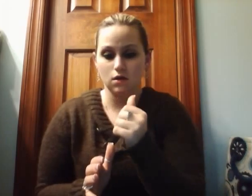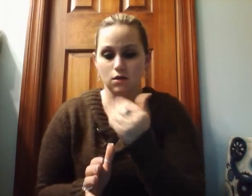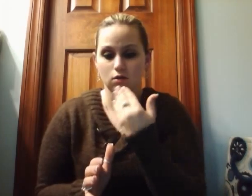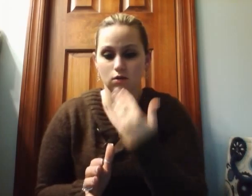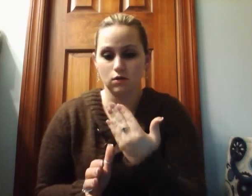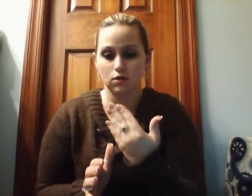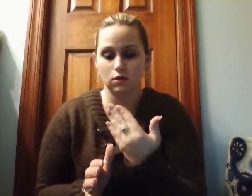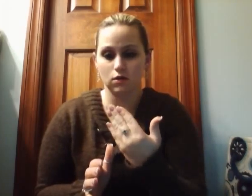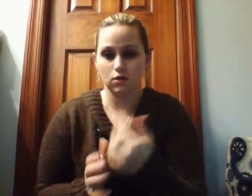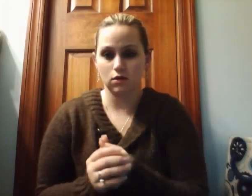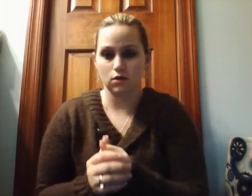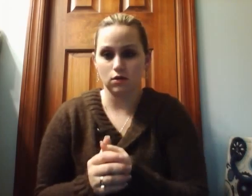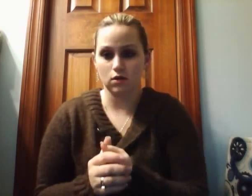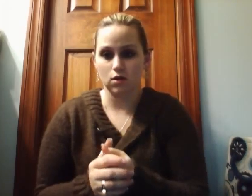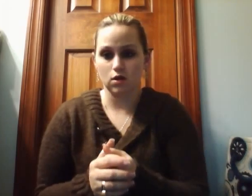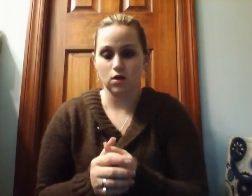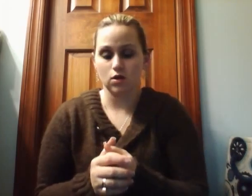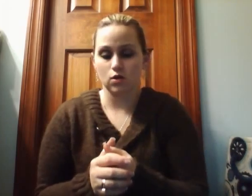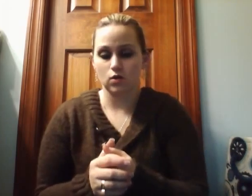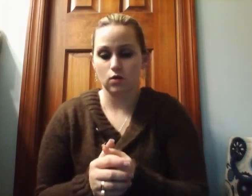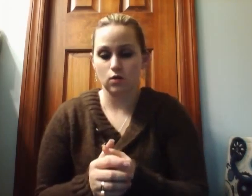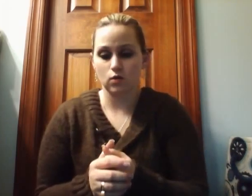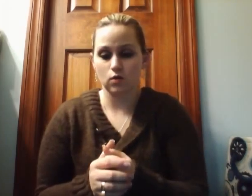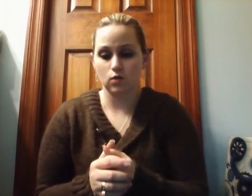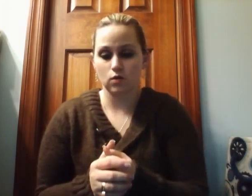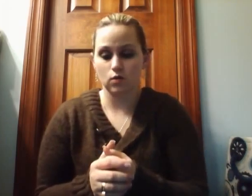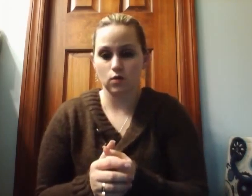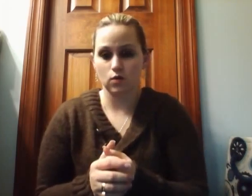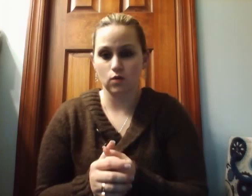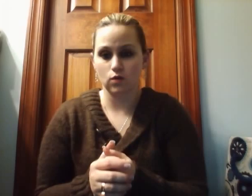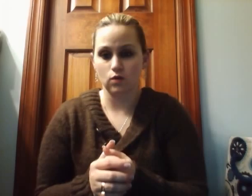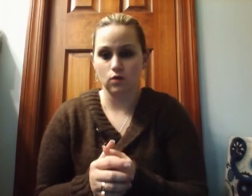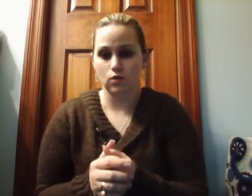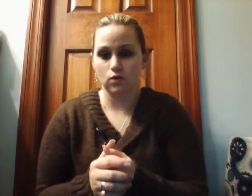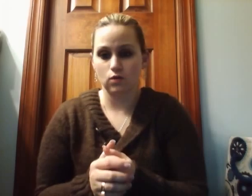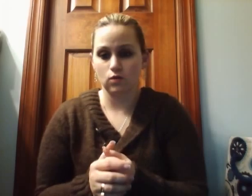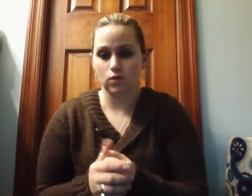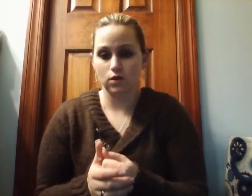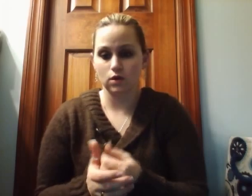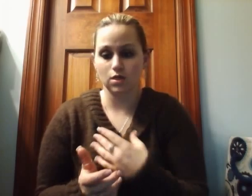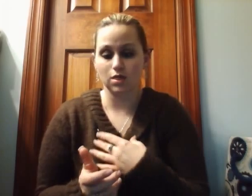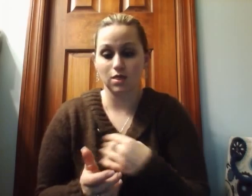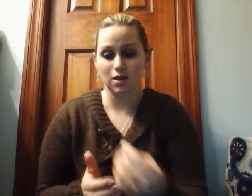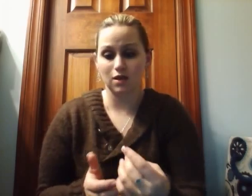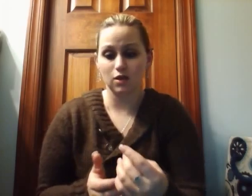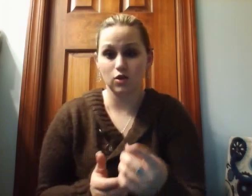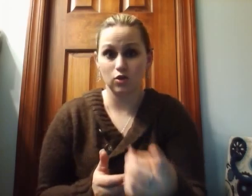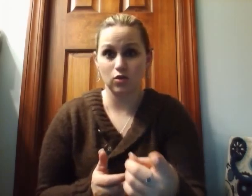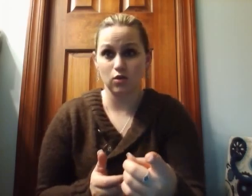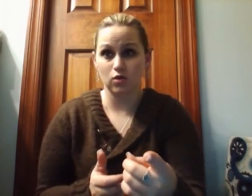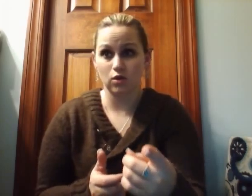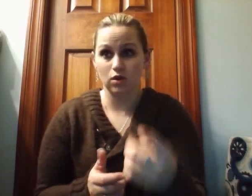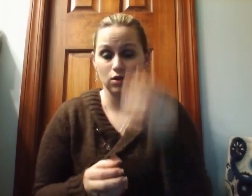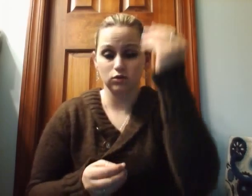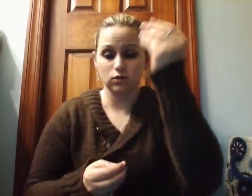wilderness trips. We'd encourage you to let us know in advance what some of your needs might be and some of